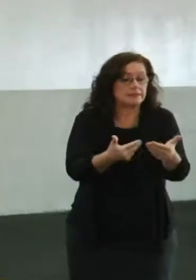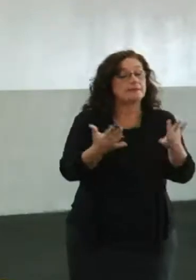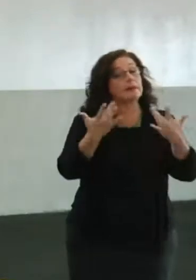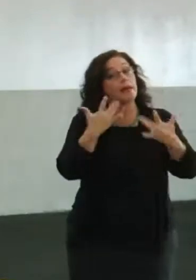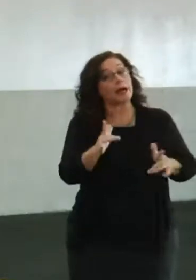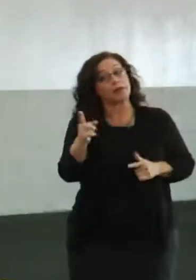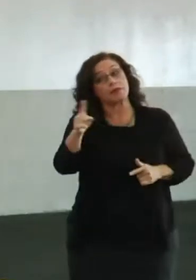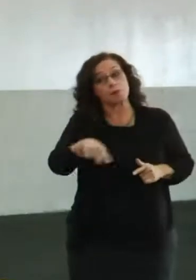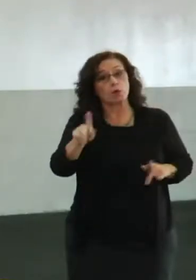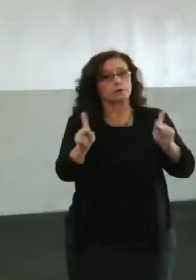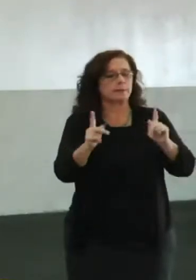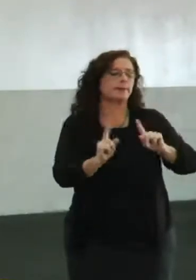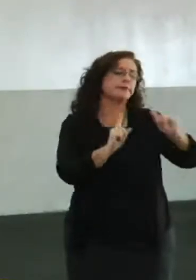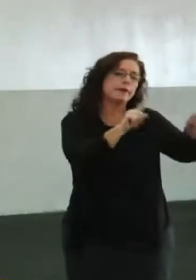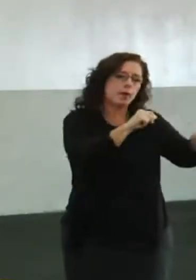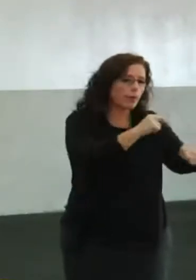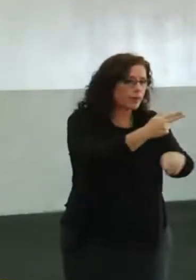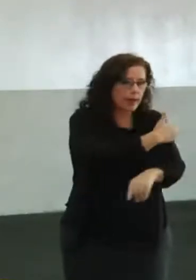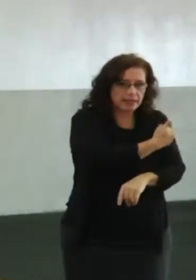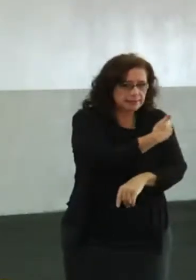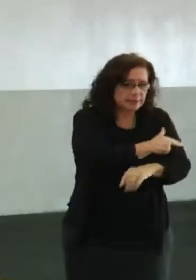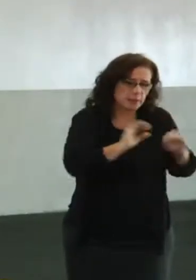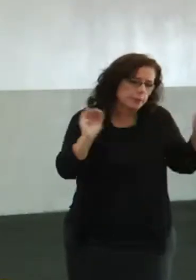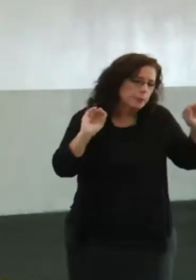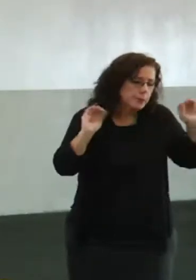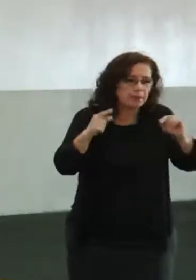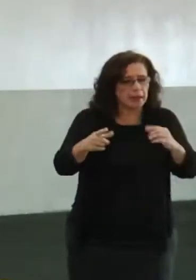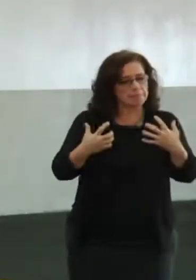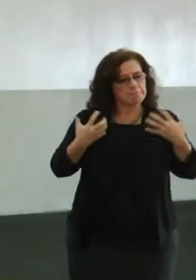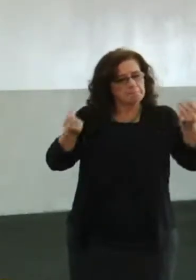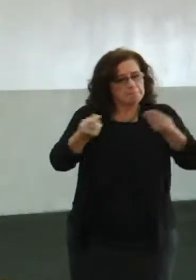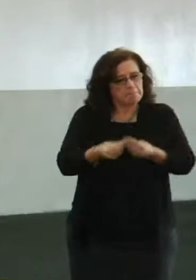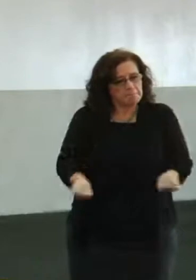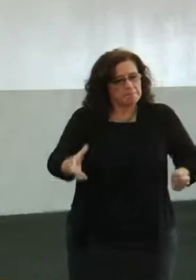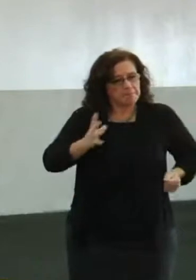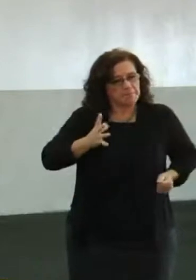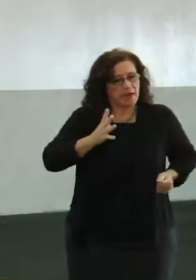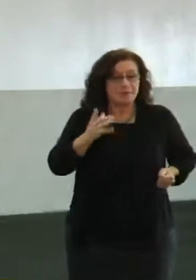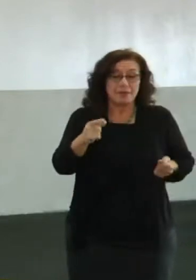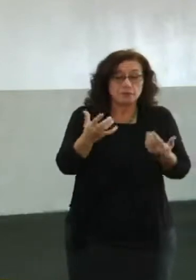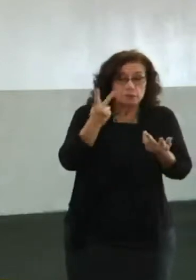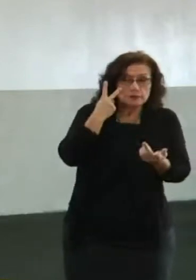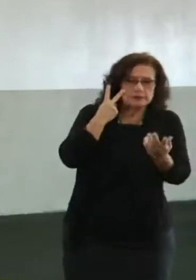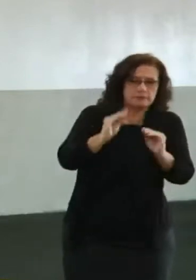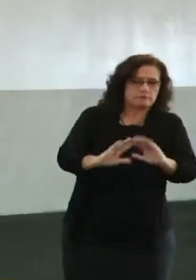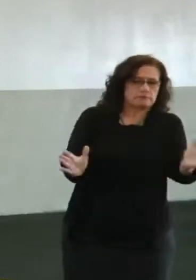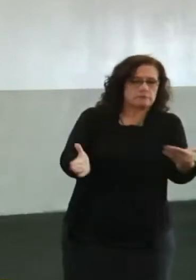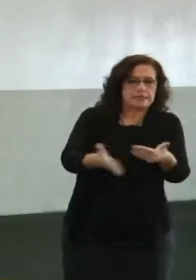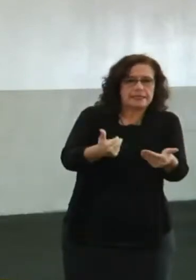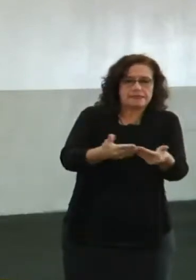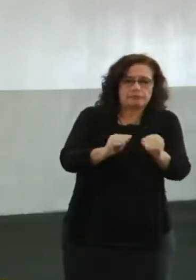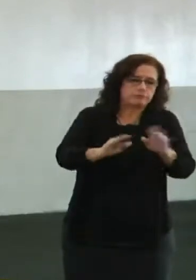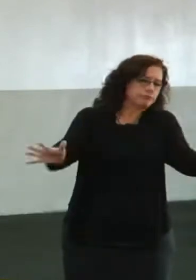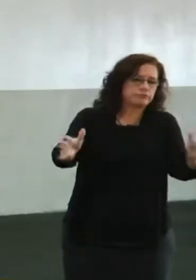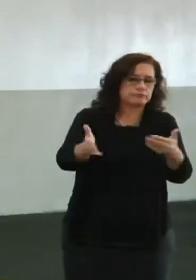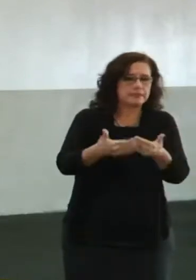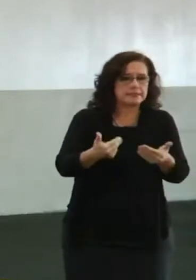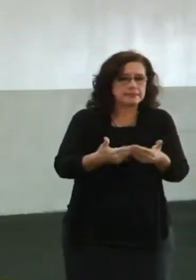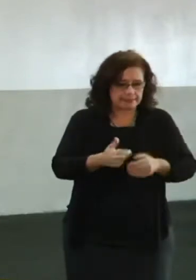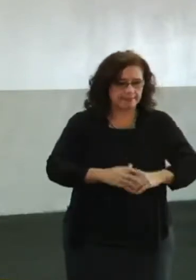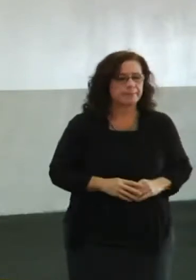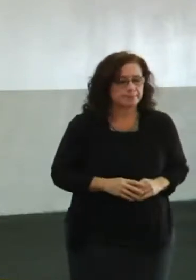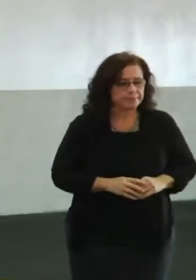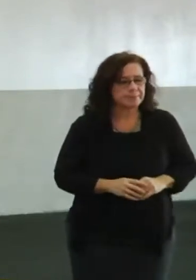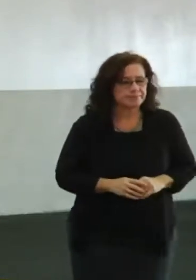even our loved ones at home. So please help us with that. I would like to say I was on the California State Association